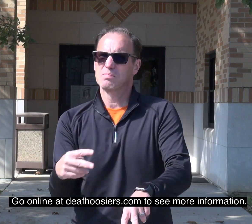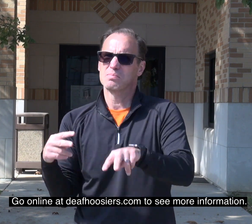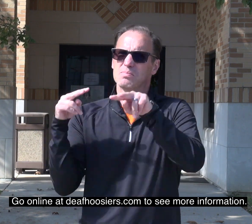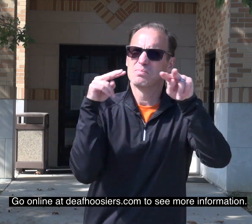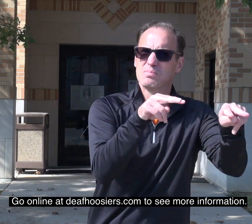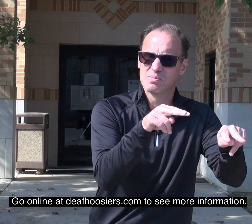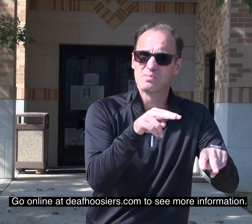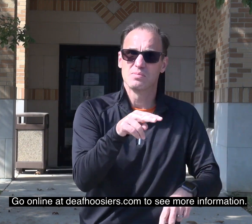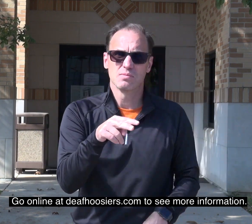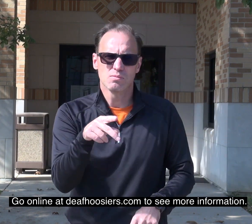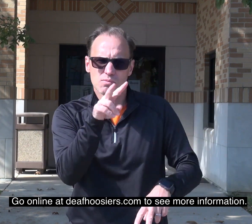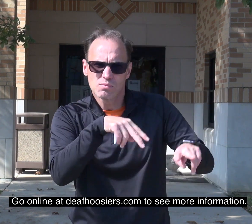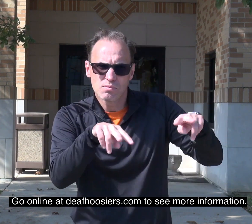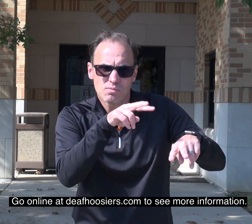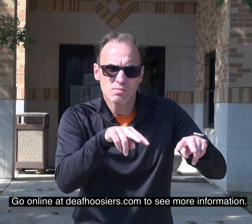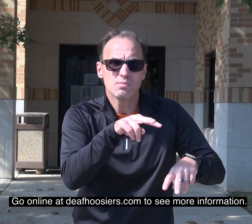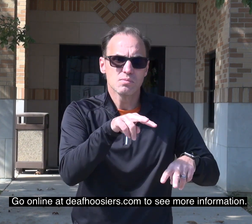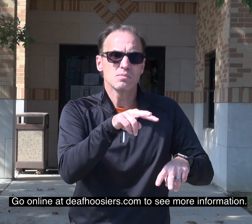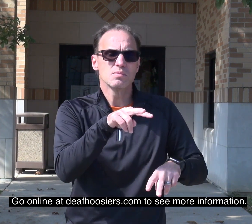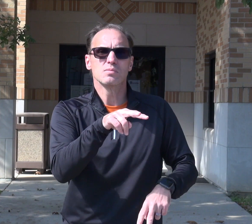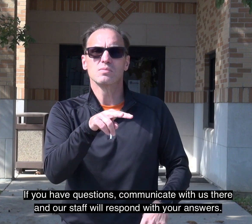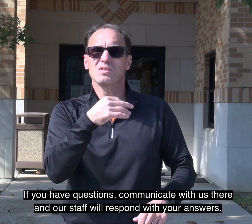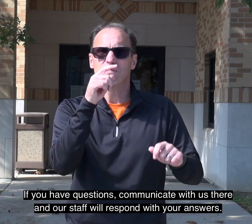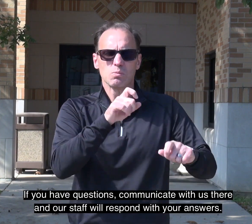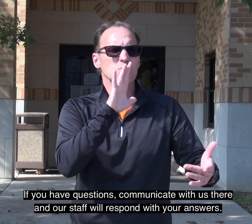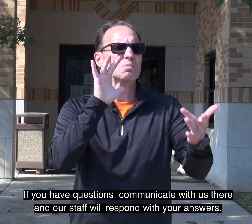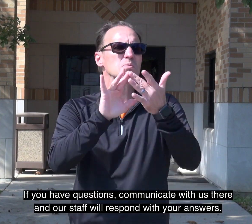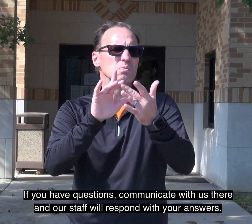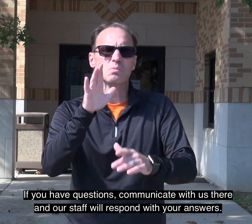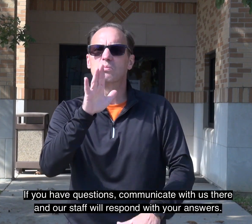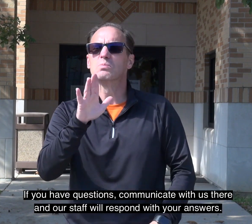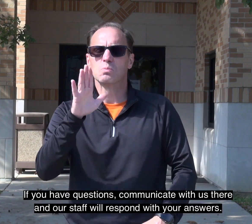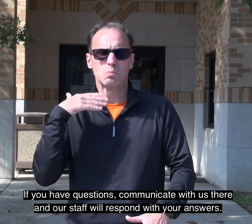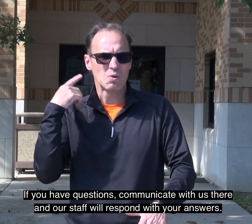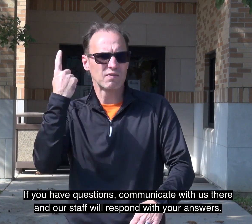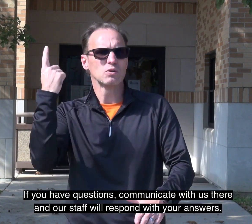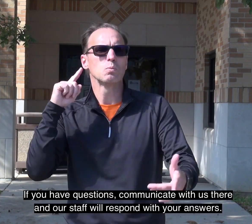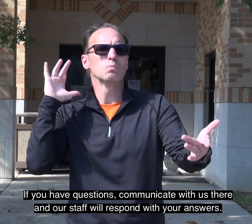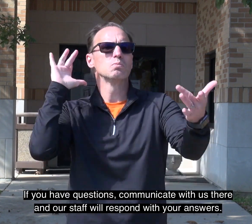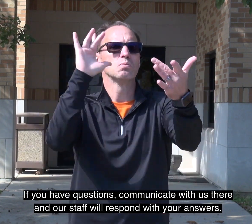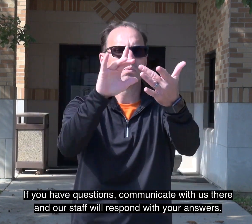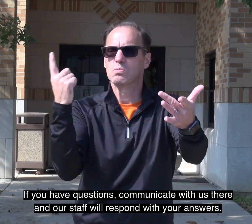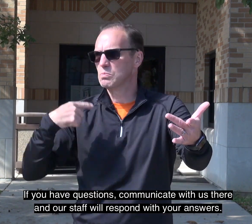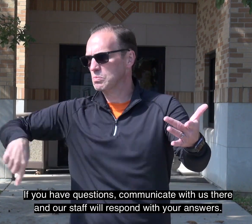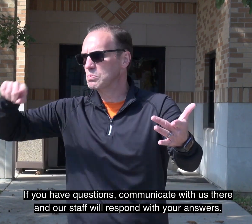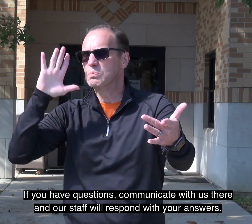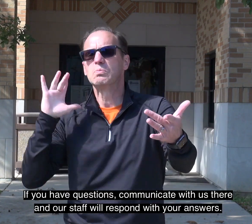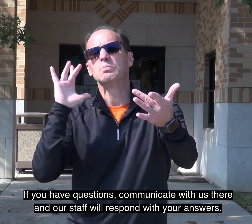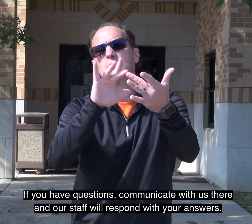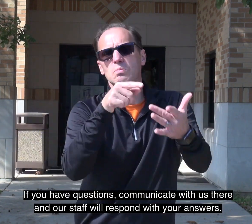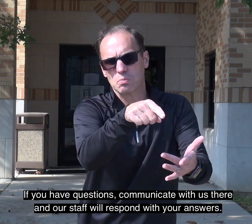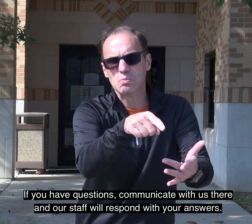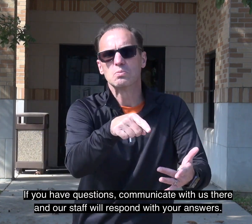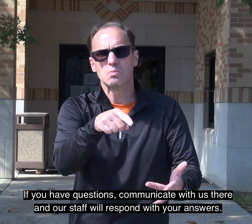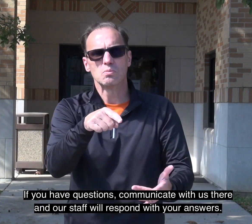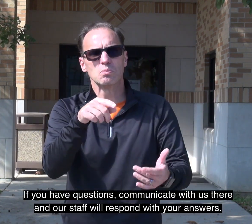information. If you have questions, you can communicate with us there, and our staff will respond